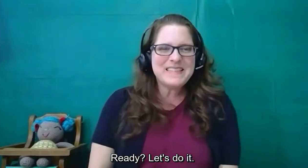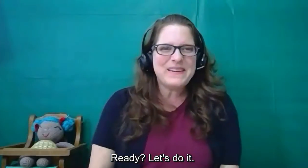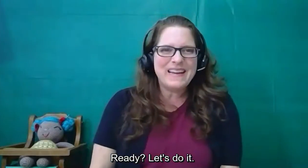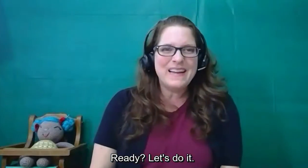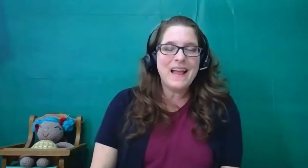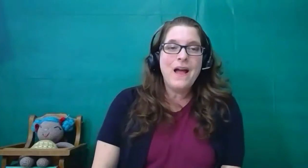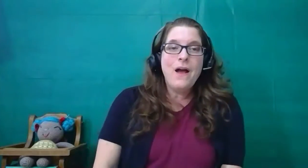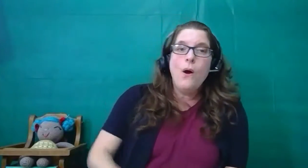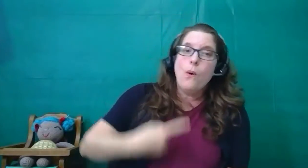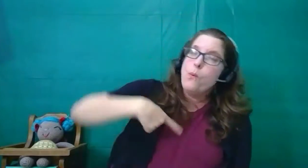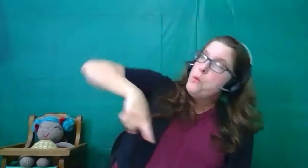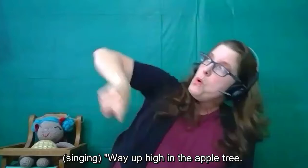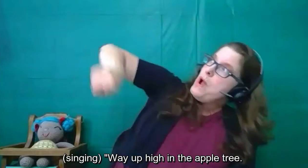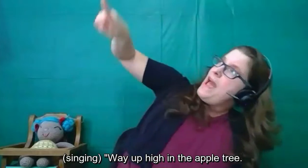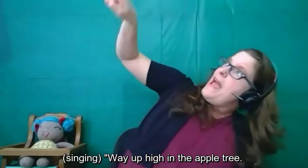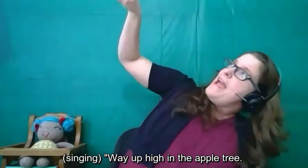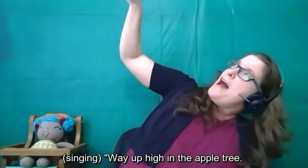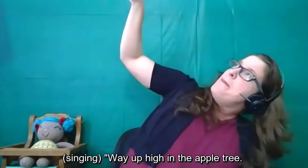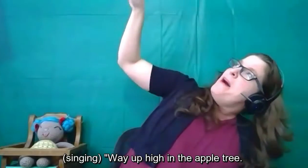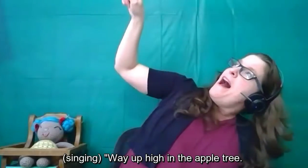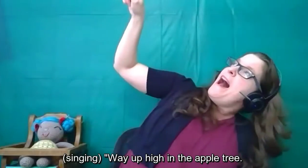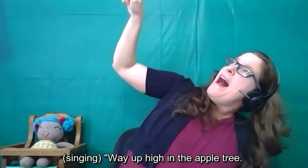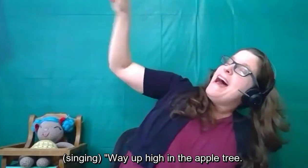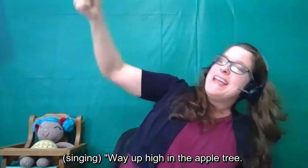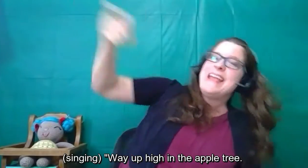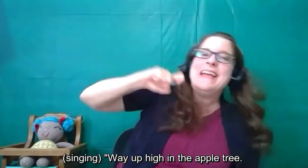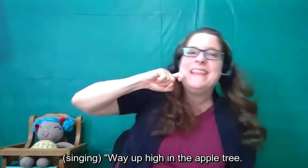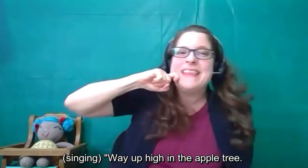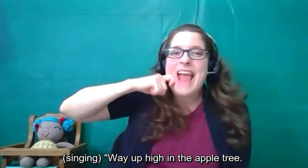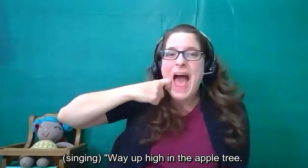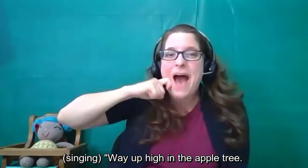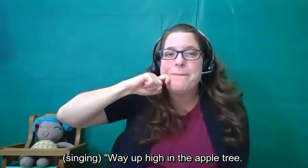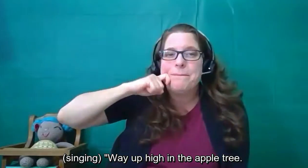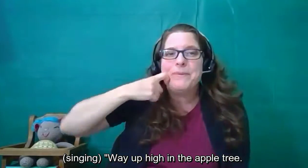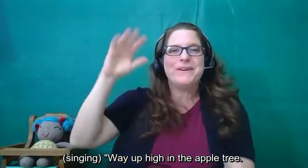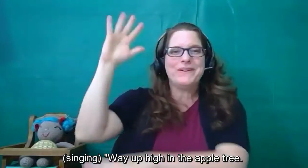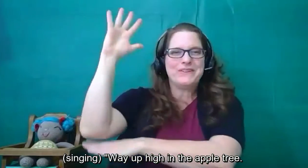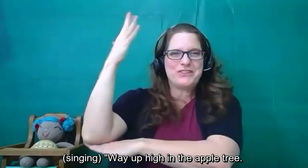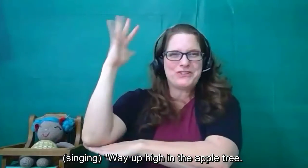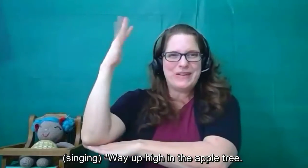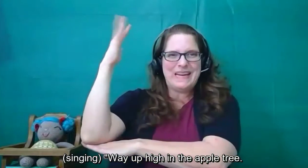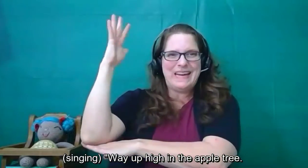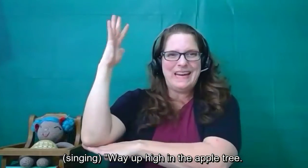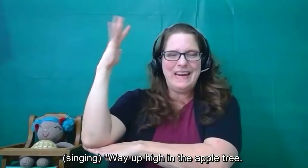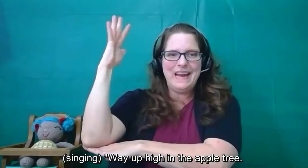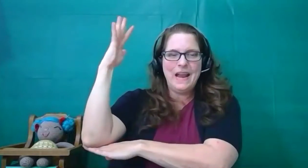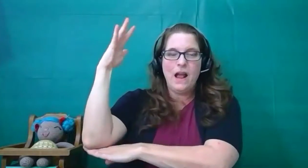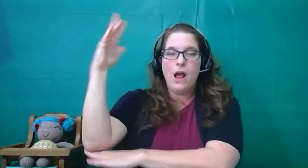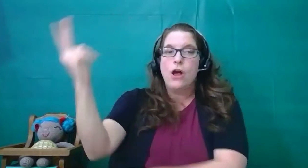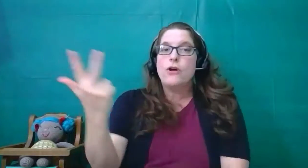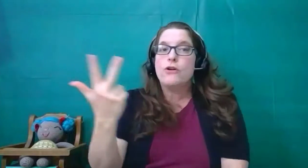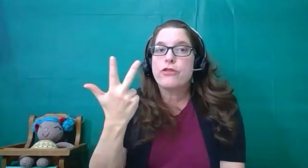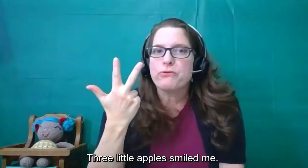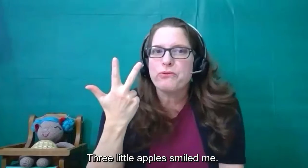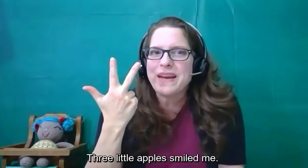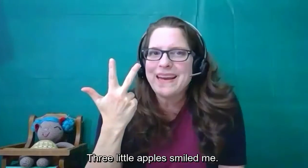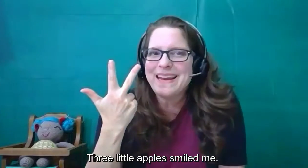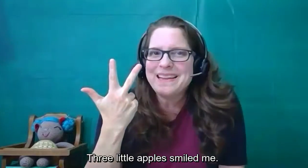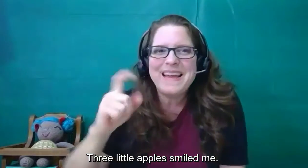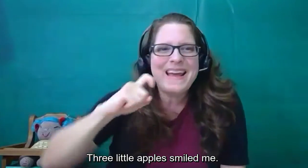it. Way up high in the apple tree, 3